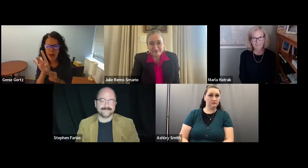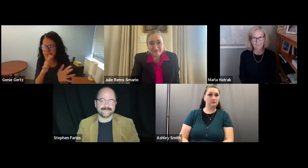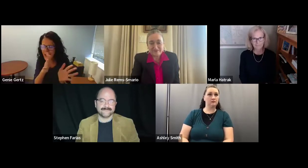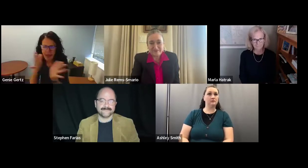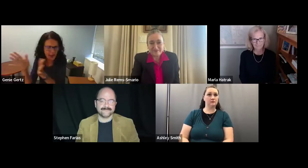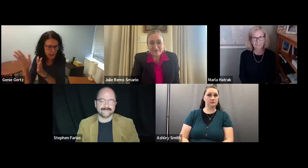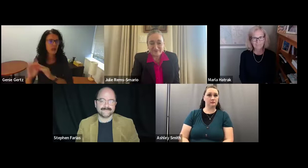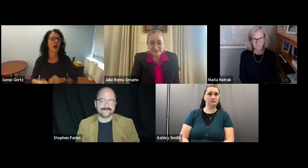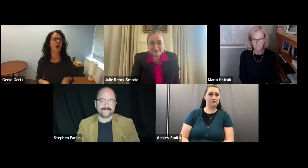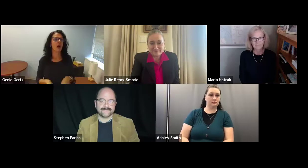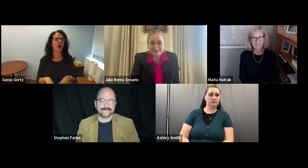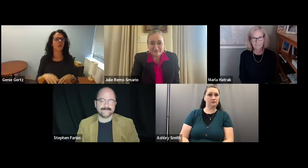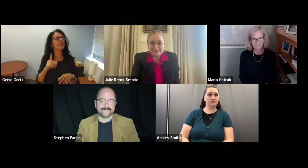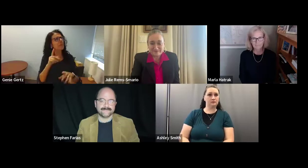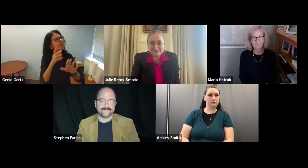language, 1948 or something like that.